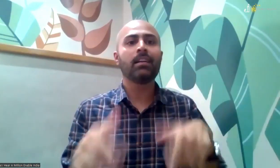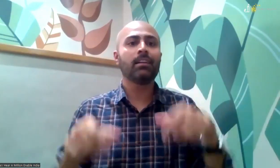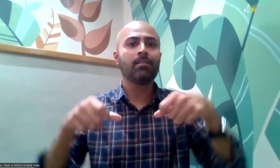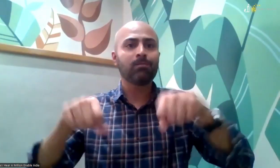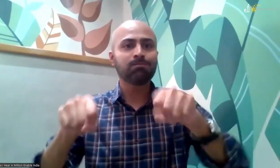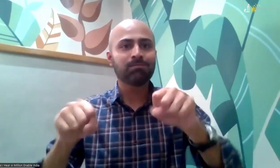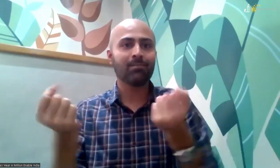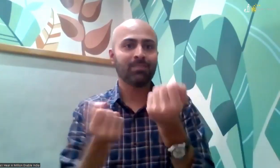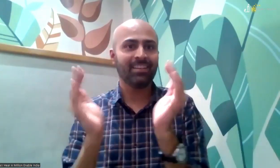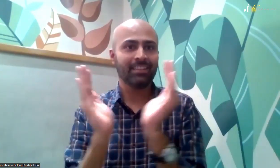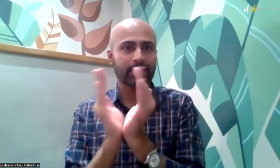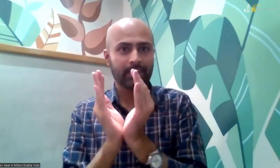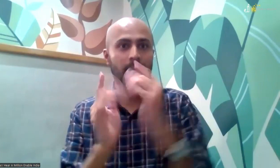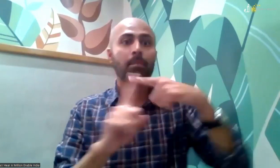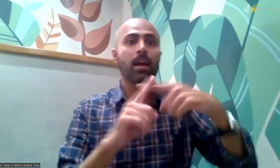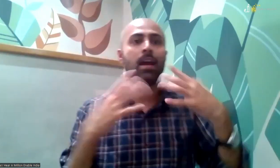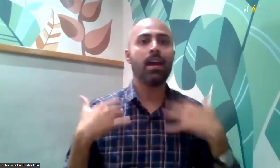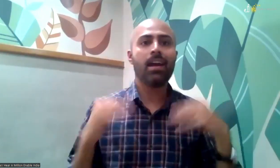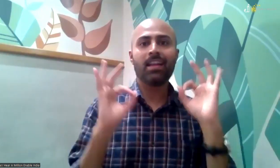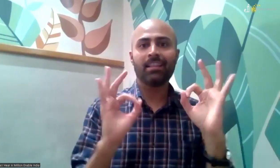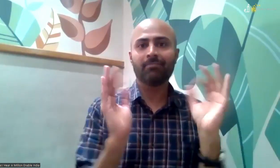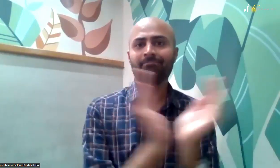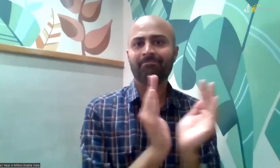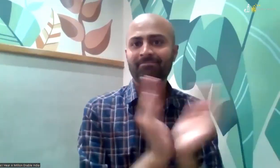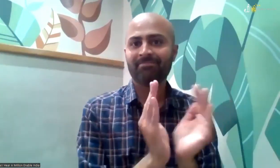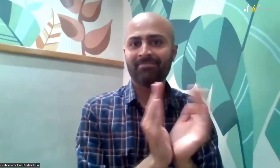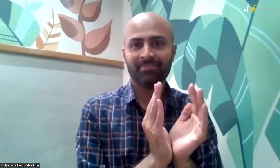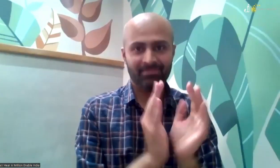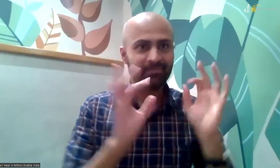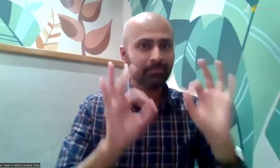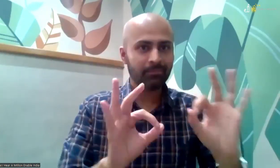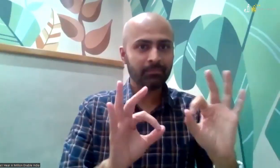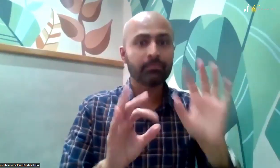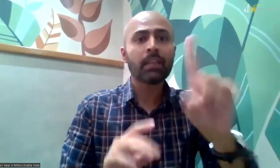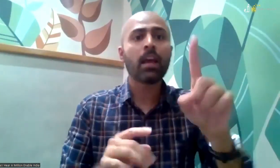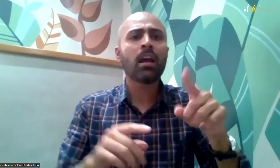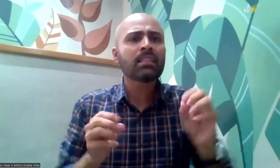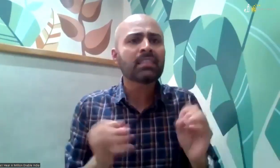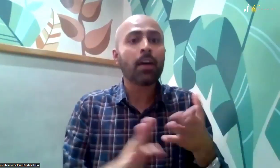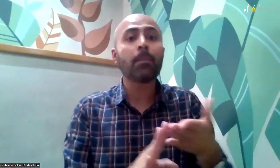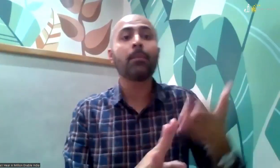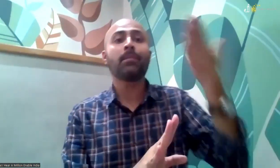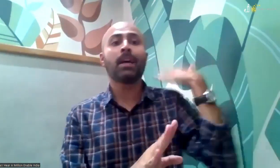with the discussion related to the vehicle and health insurance.